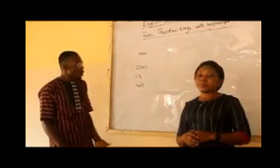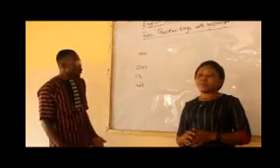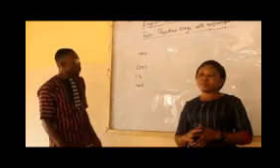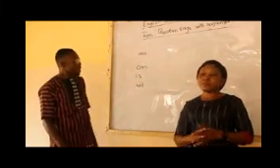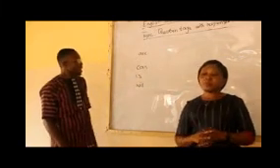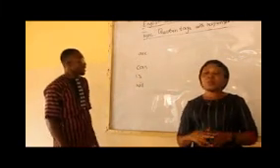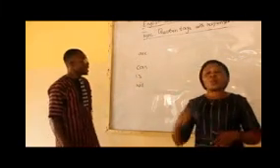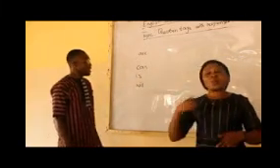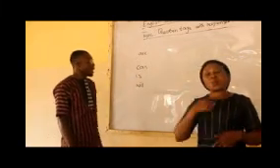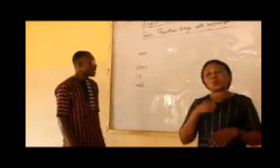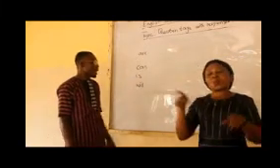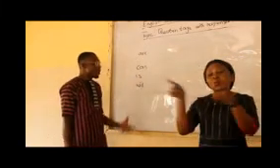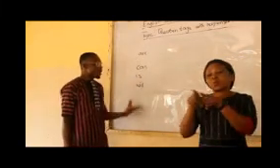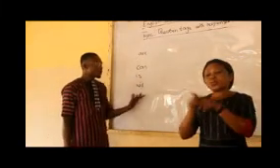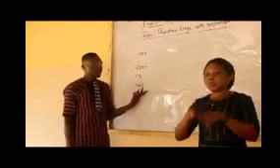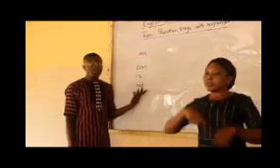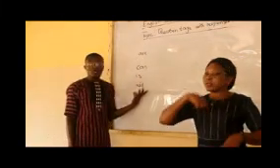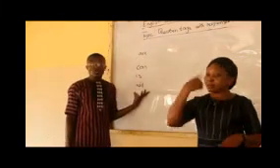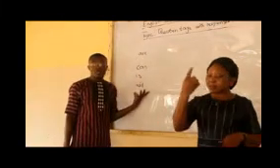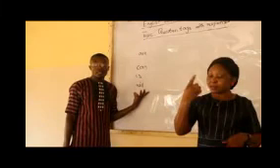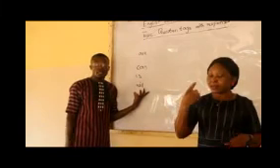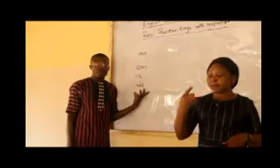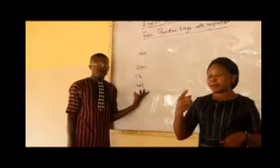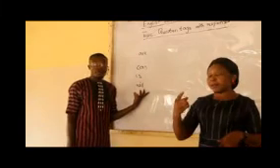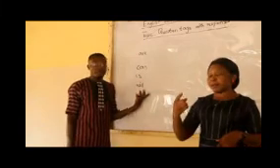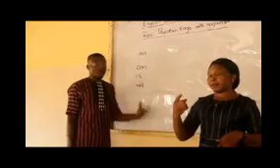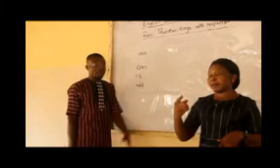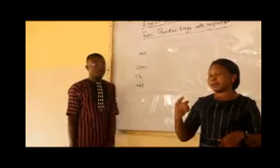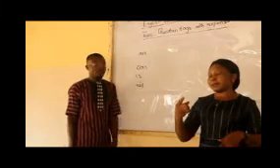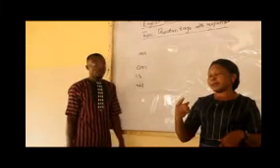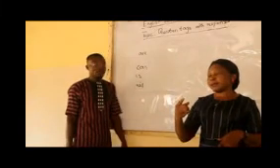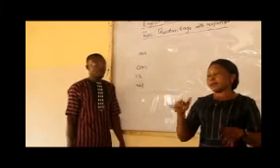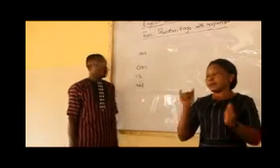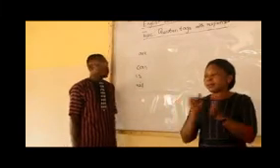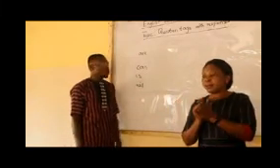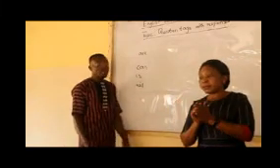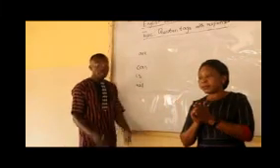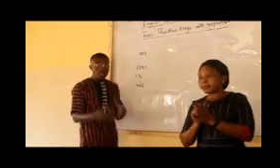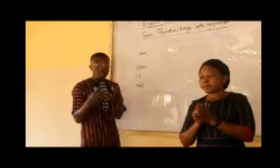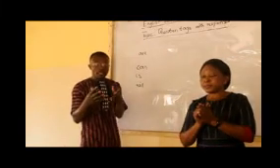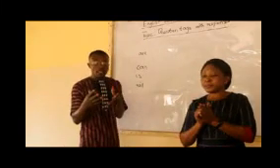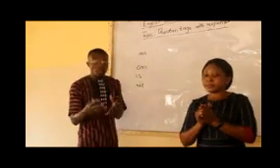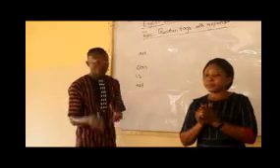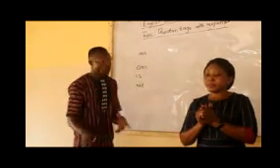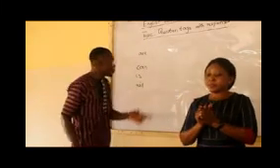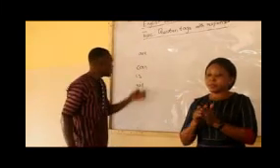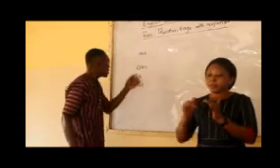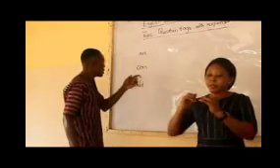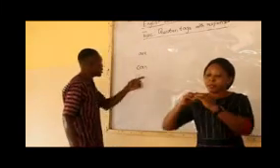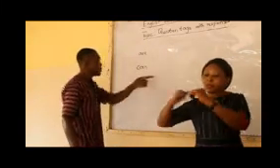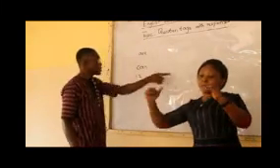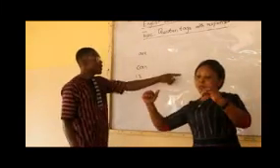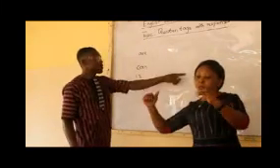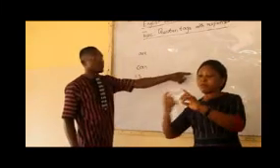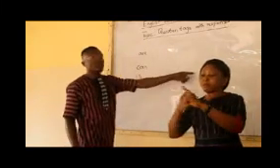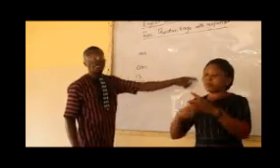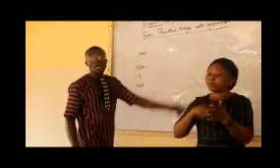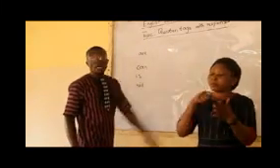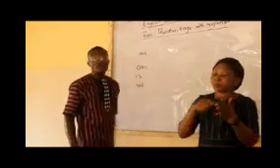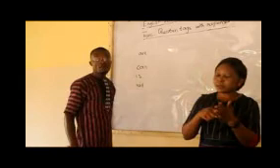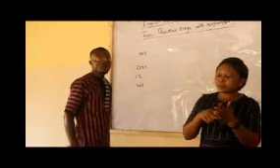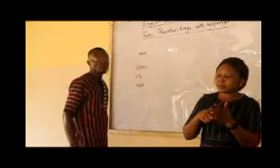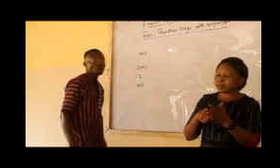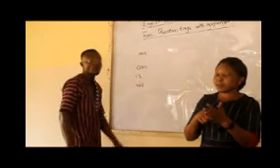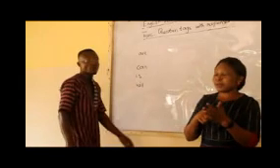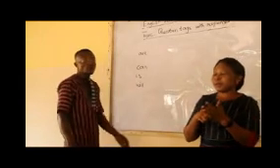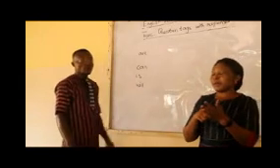We also said that apart from these auxiliary verbs, which tend to repeat themselves in the